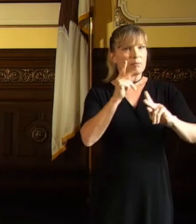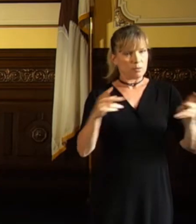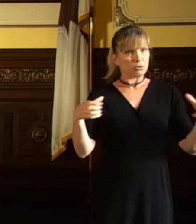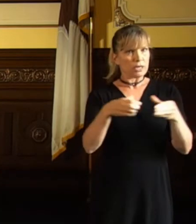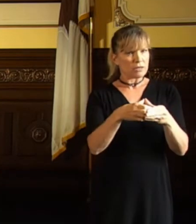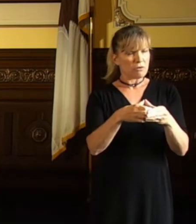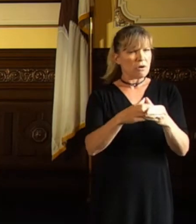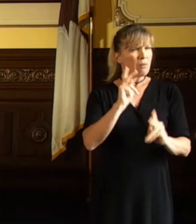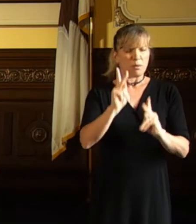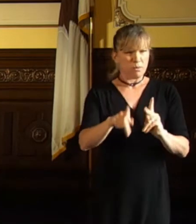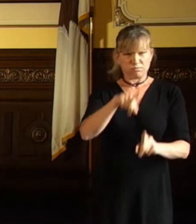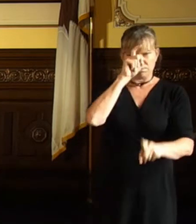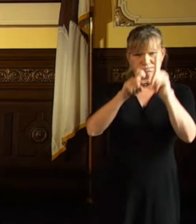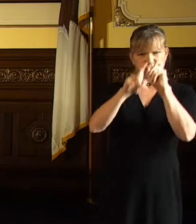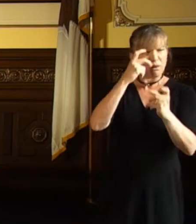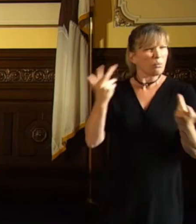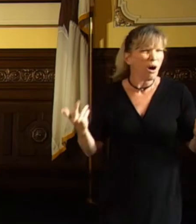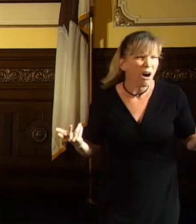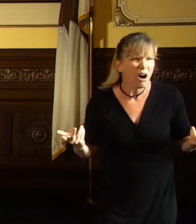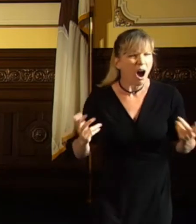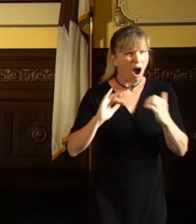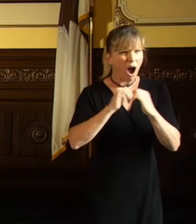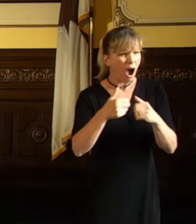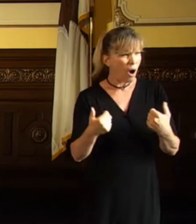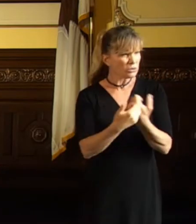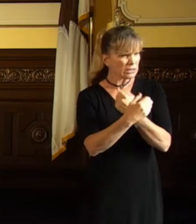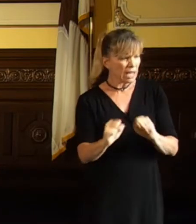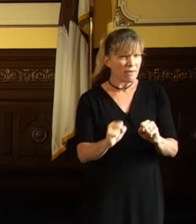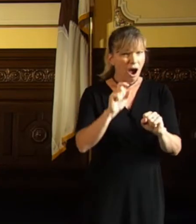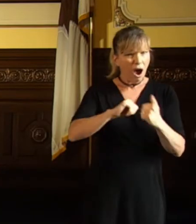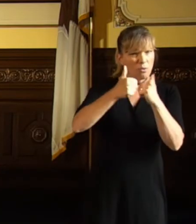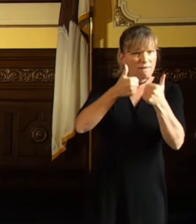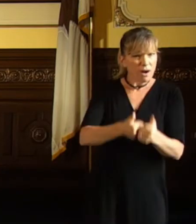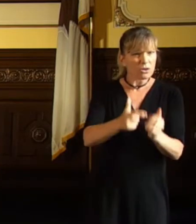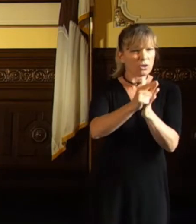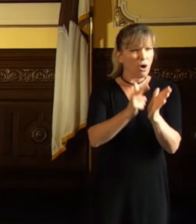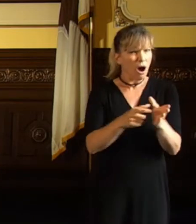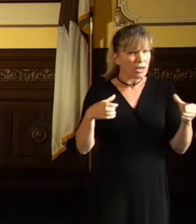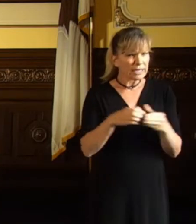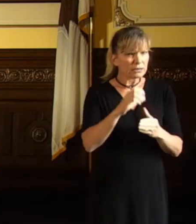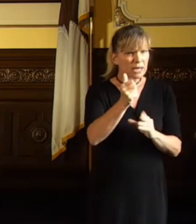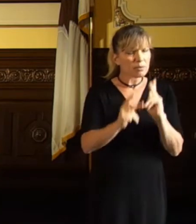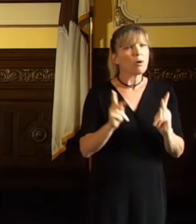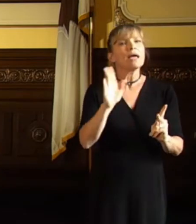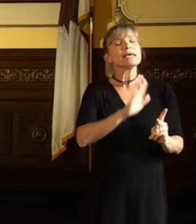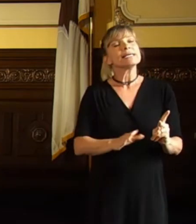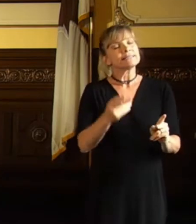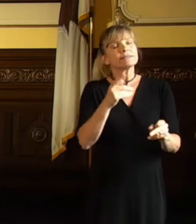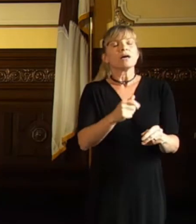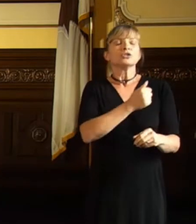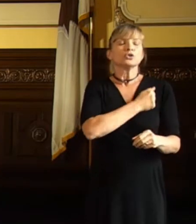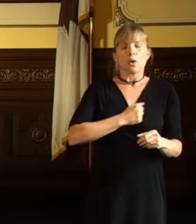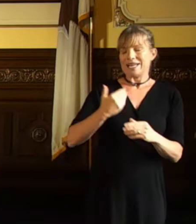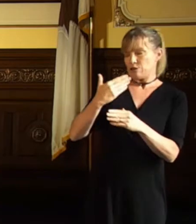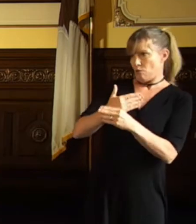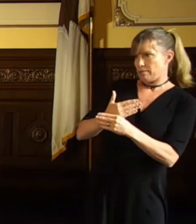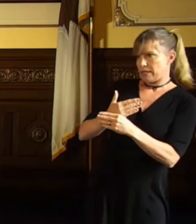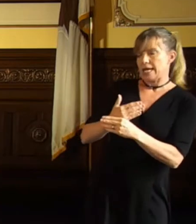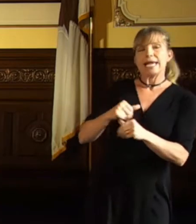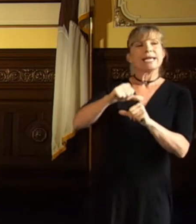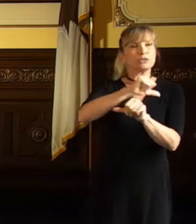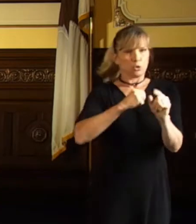think people have a lot of questions as to how they can do that safely, comply with the law. Yeah. So for example... Yeah, it's about social distance. I'm sorry to interrupt if there's